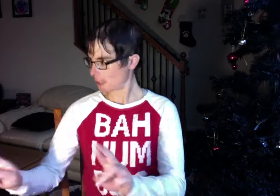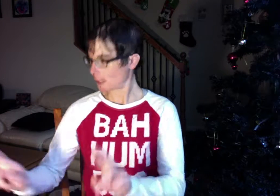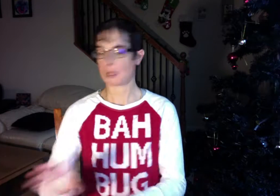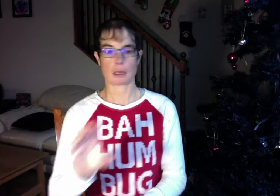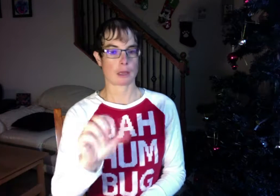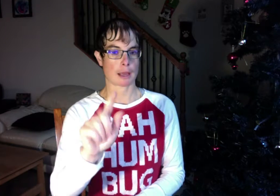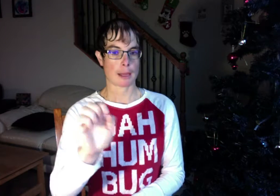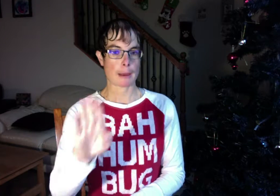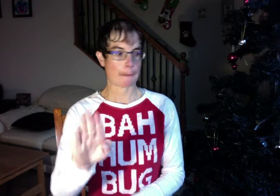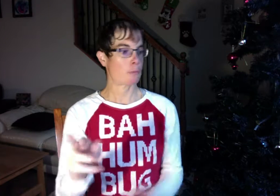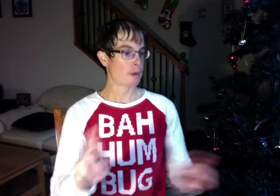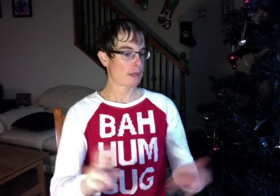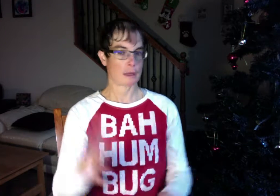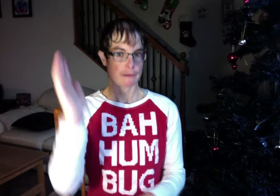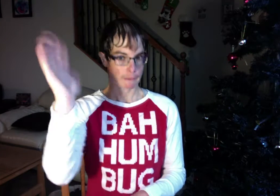5 seconds. Finish up your last thought.